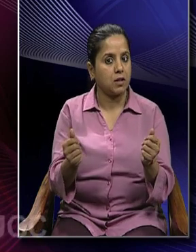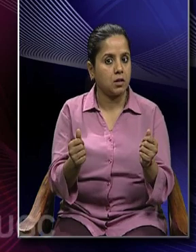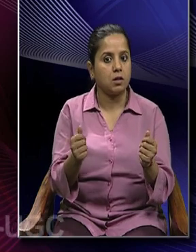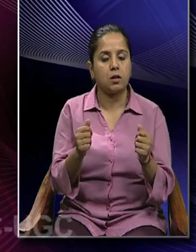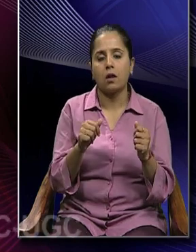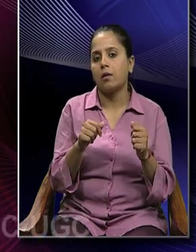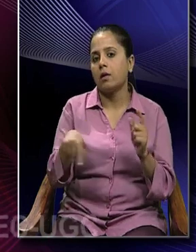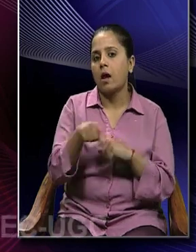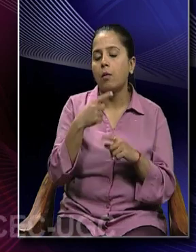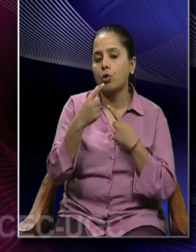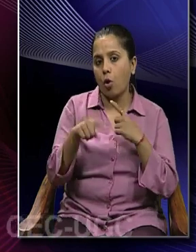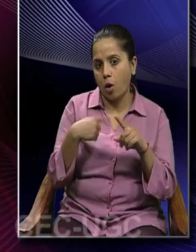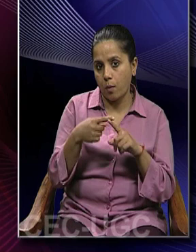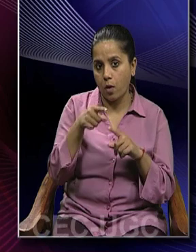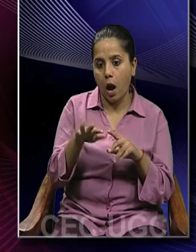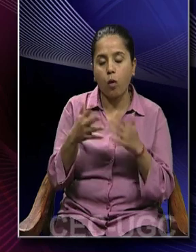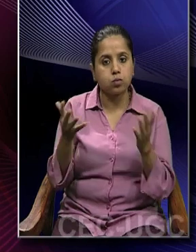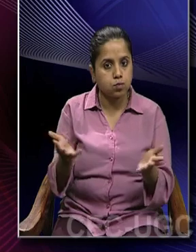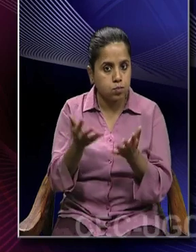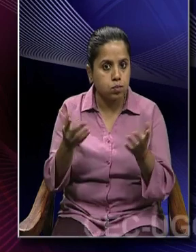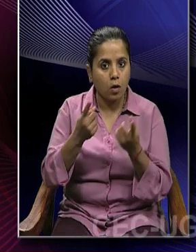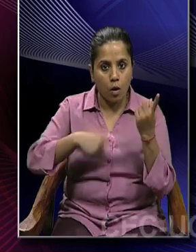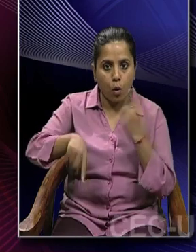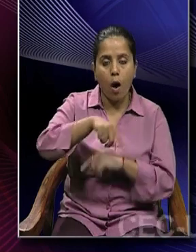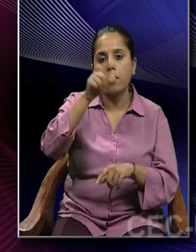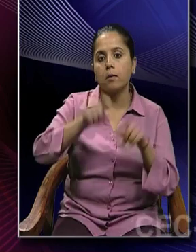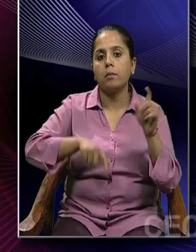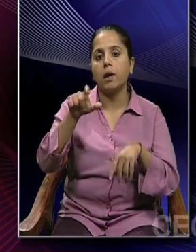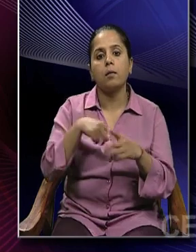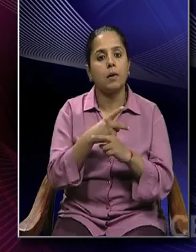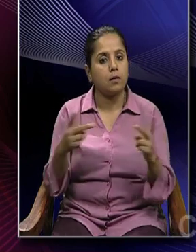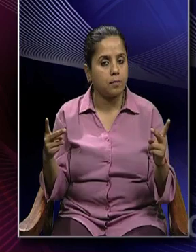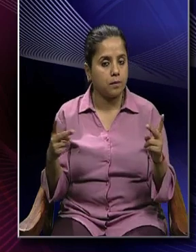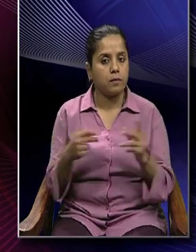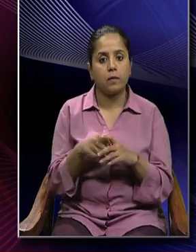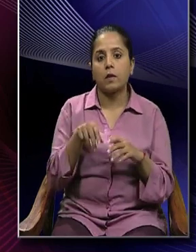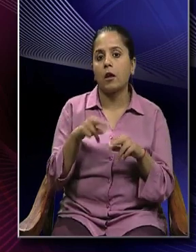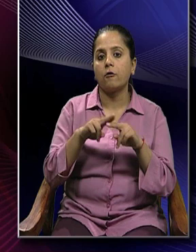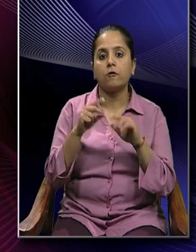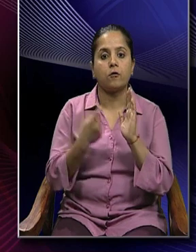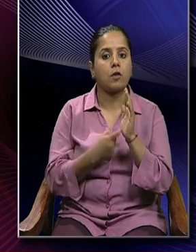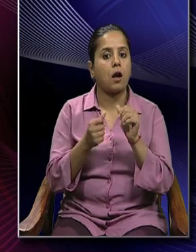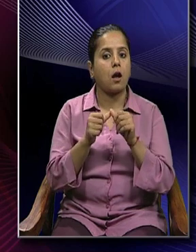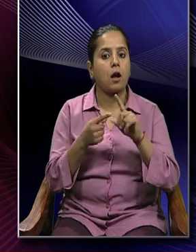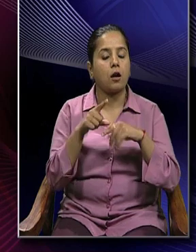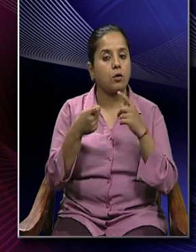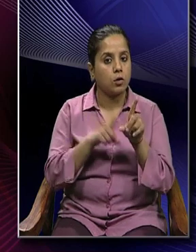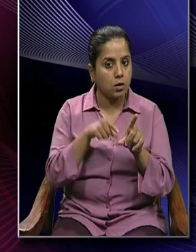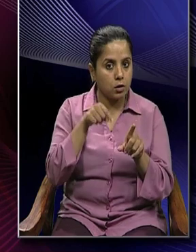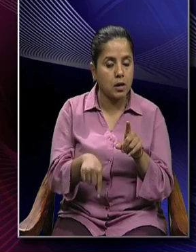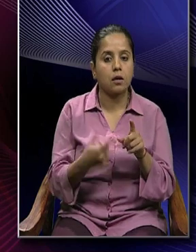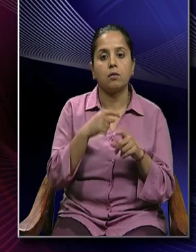how it is to be promoted among everyone, and the fraternity assuring the dignity